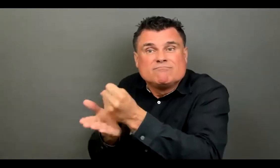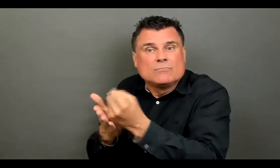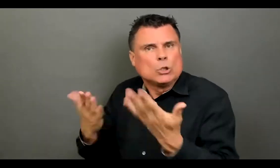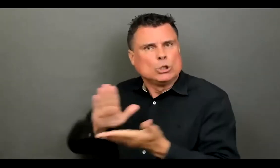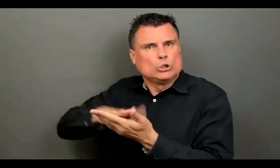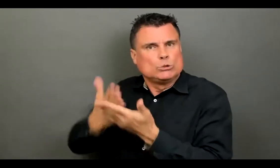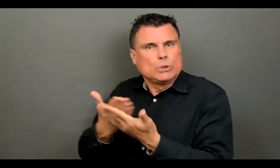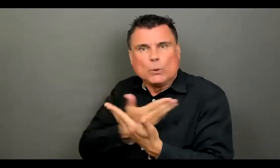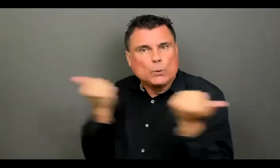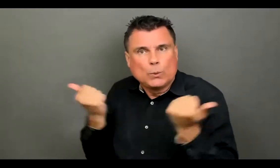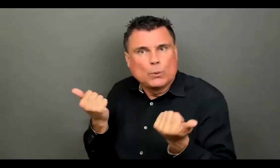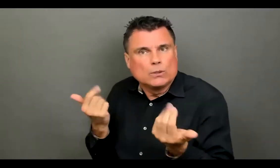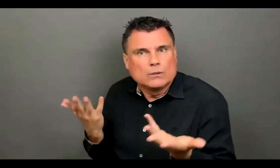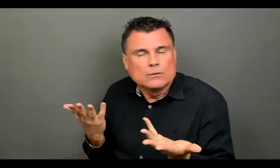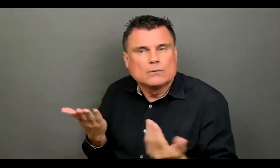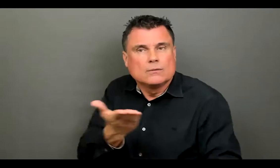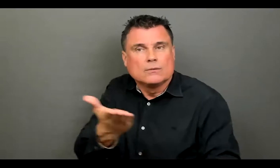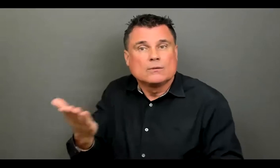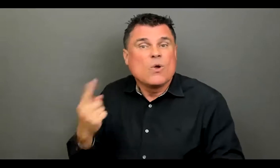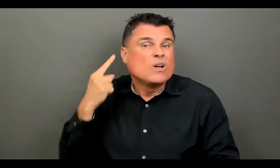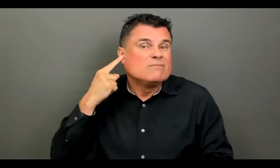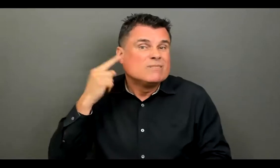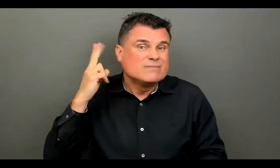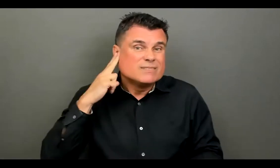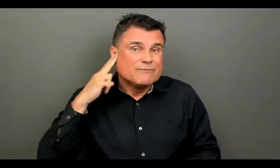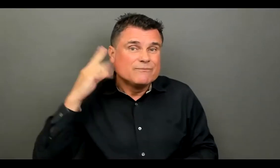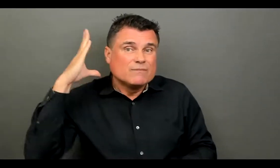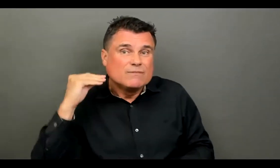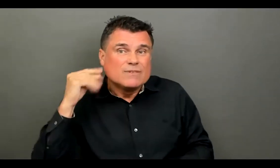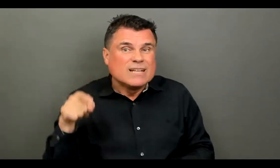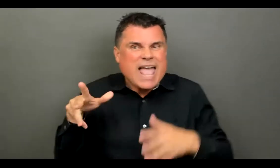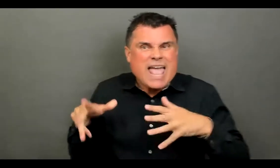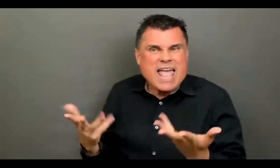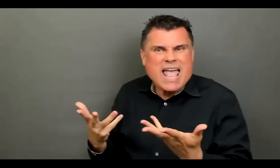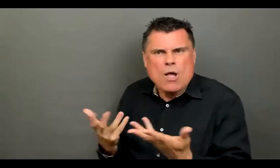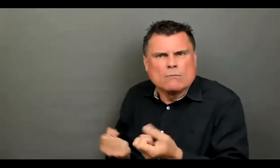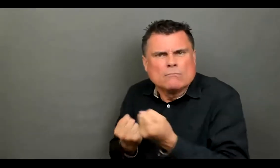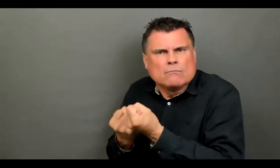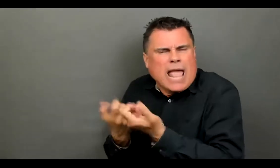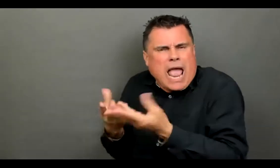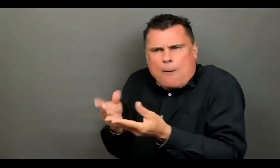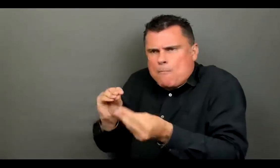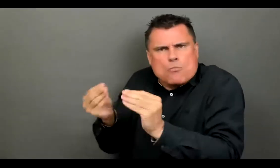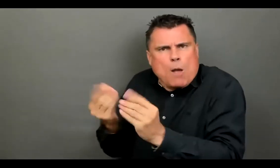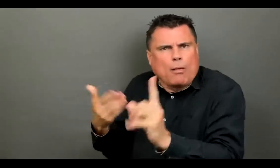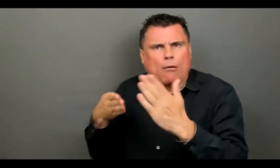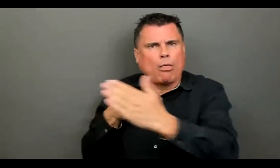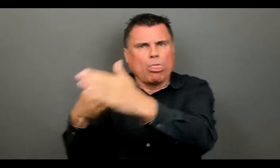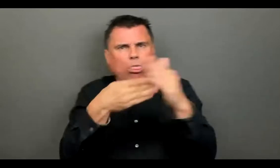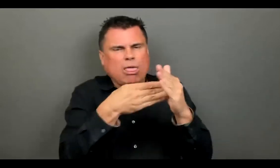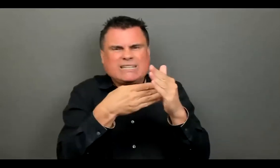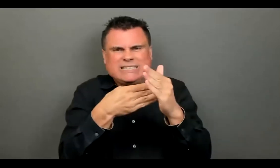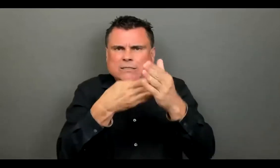UNHCR and Safaricom through the entire research process in Kenya, creating accessible alternatives, such as the provision of